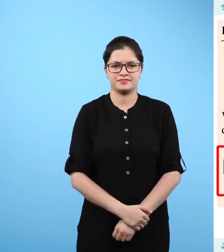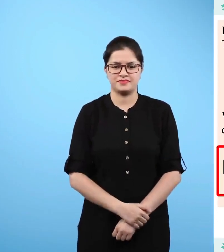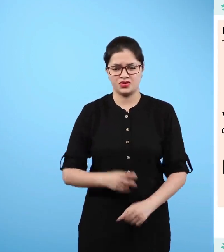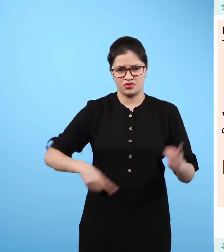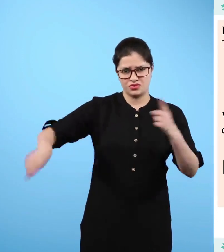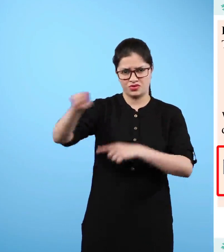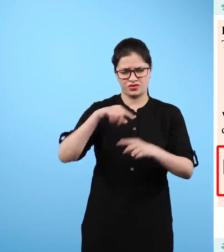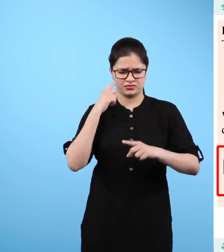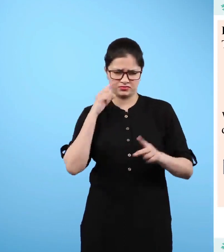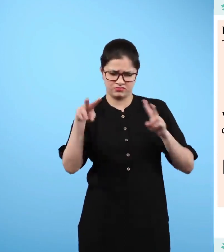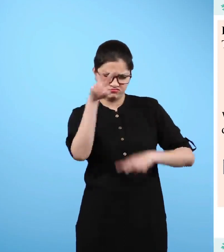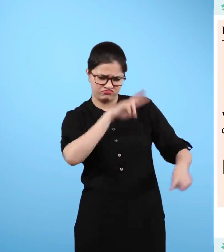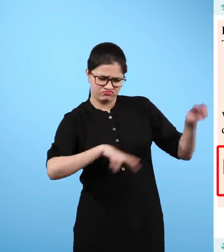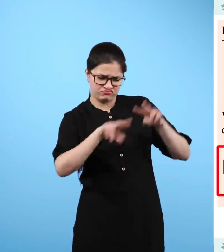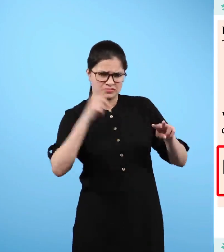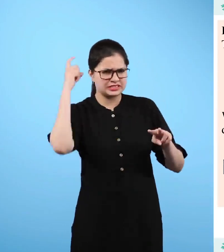to observe and answer correctly.